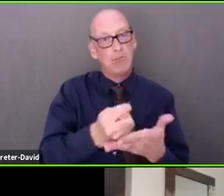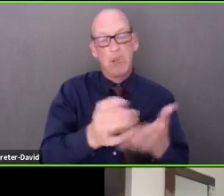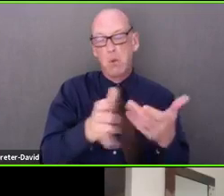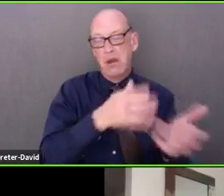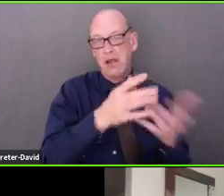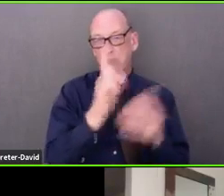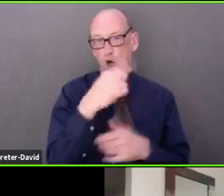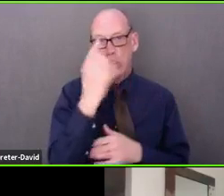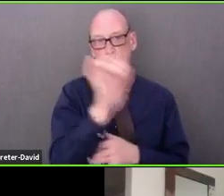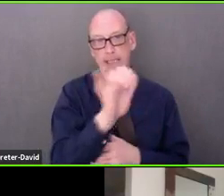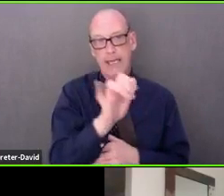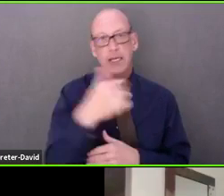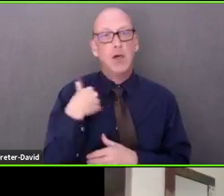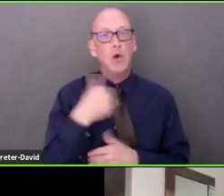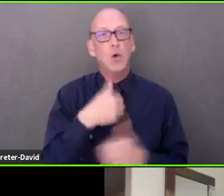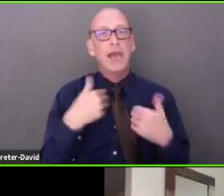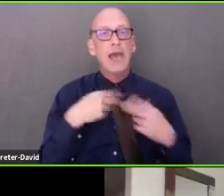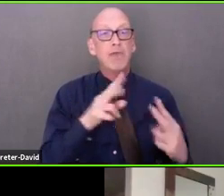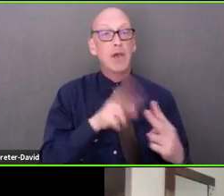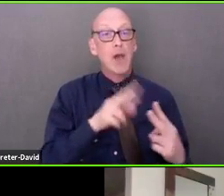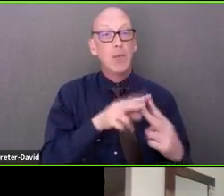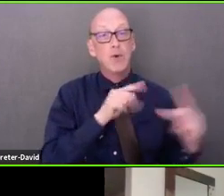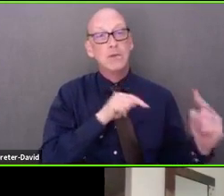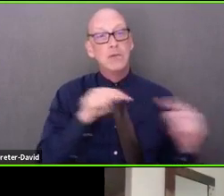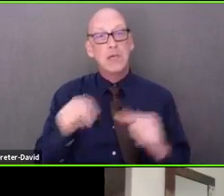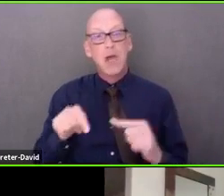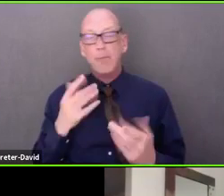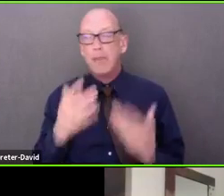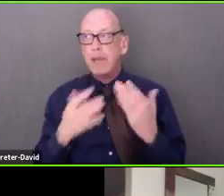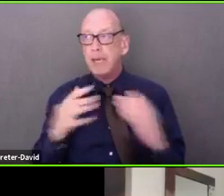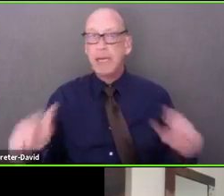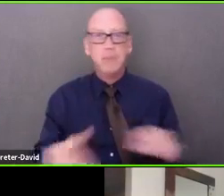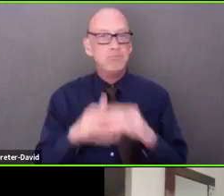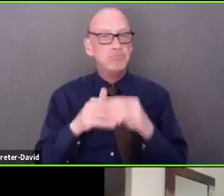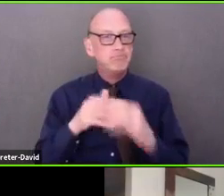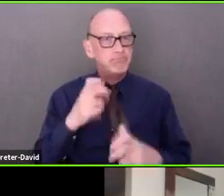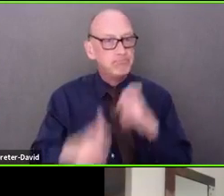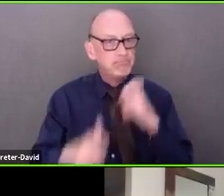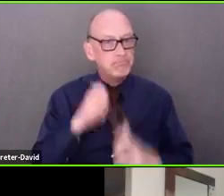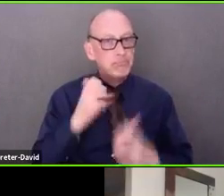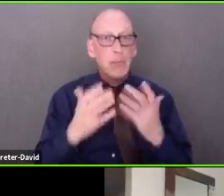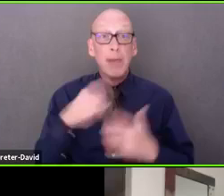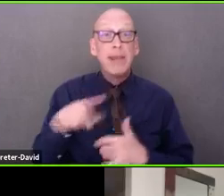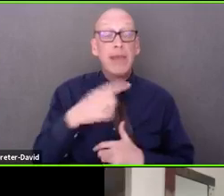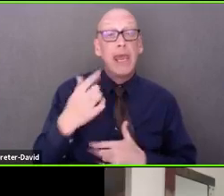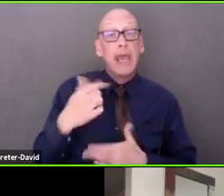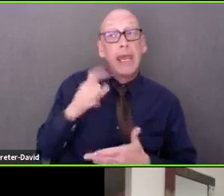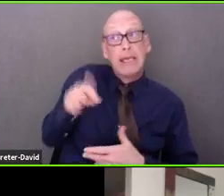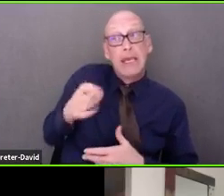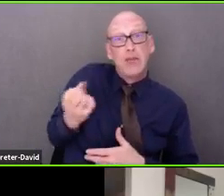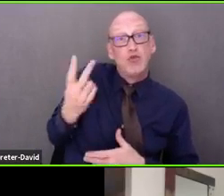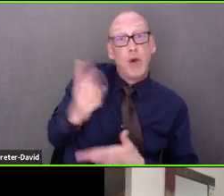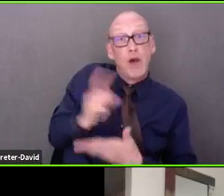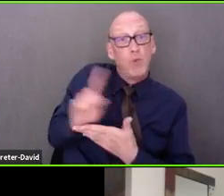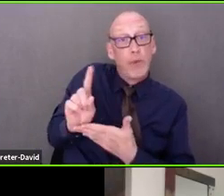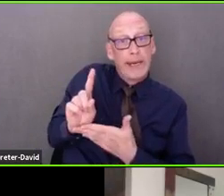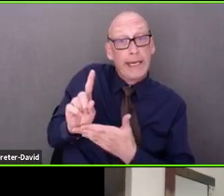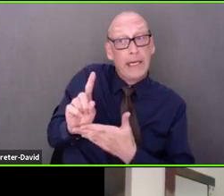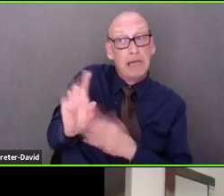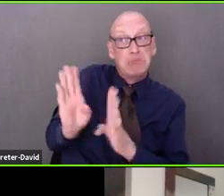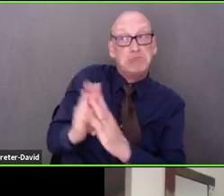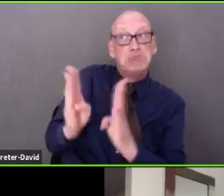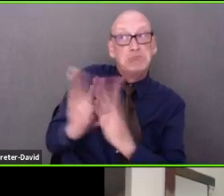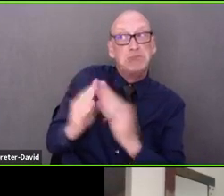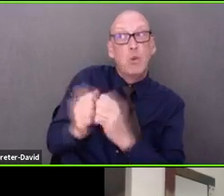have couples that come in that might have marital troubles. They might need a 12-week session with a therapist to help them work on